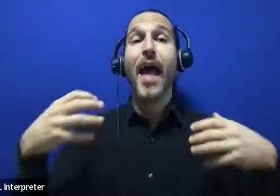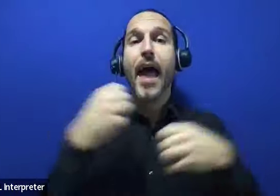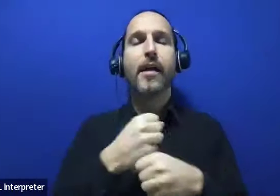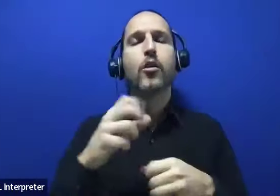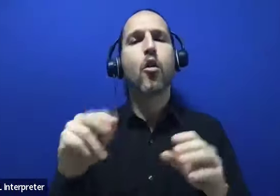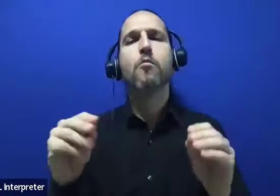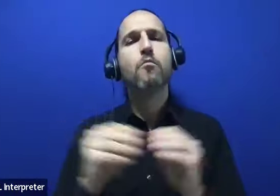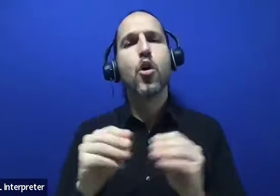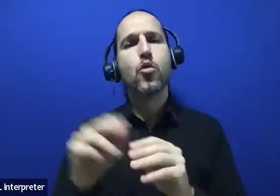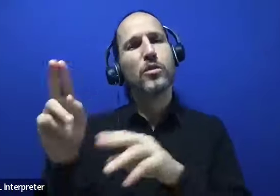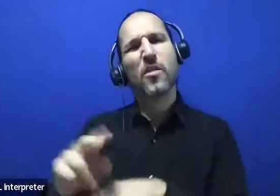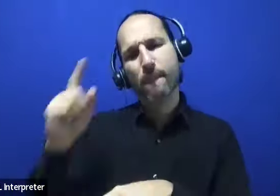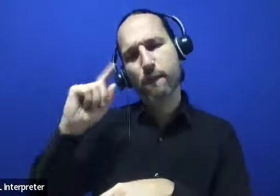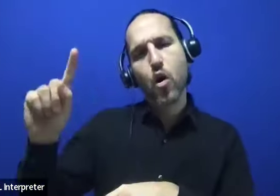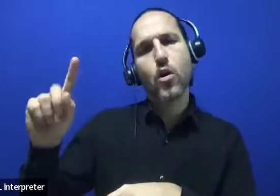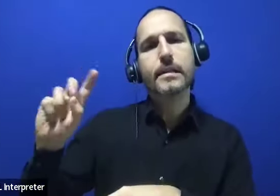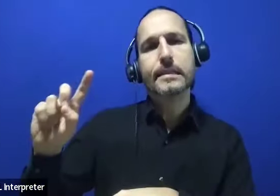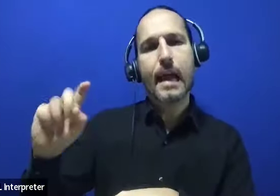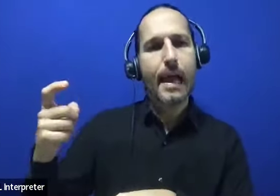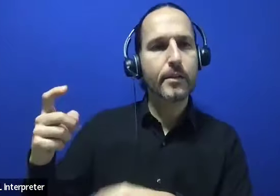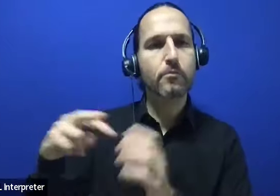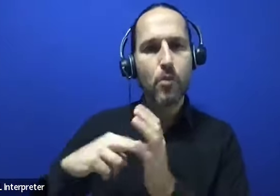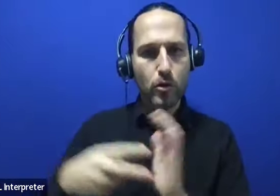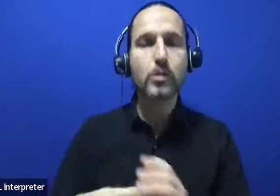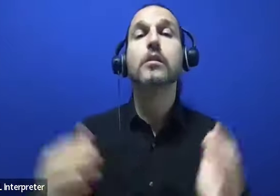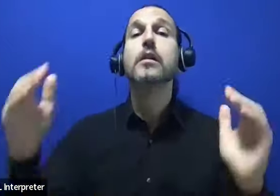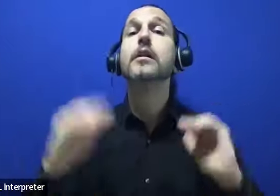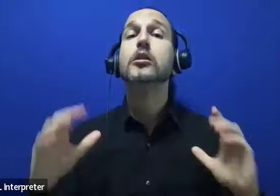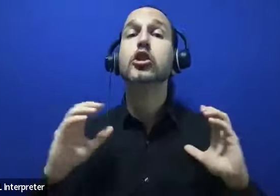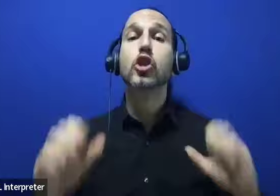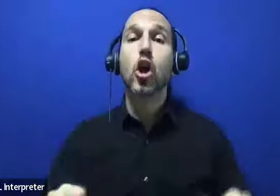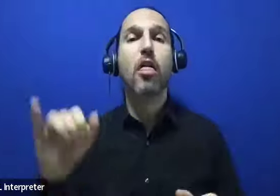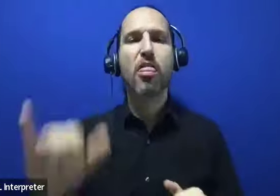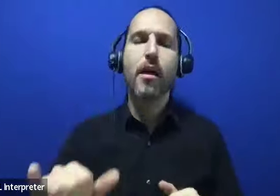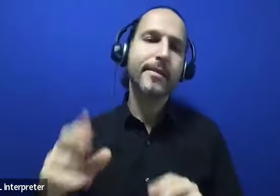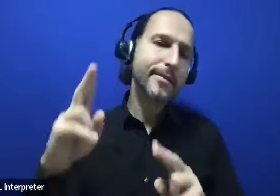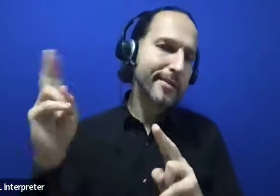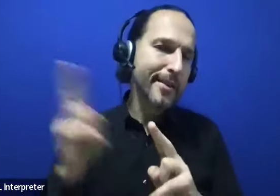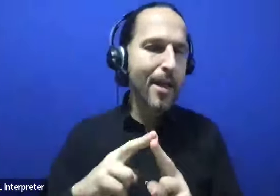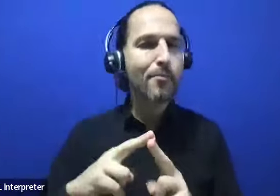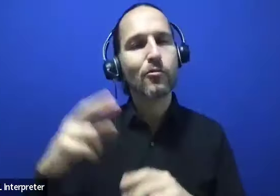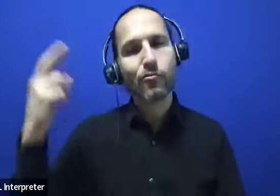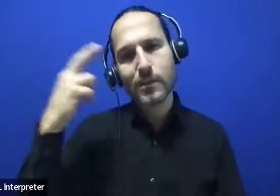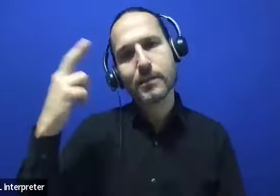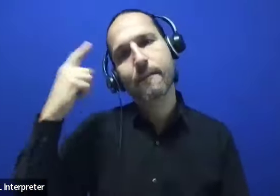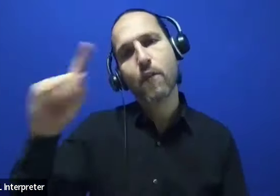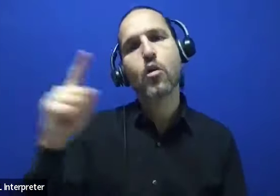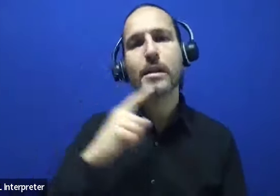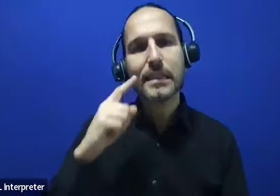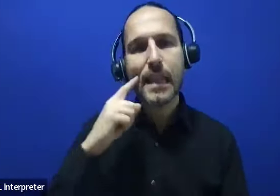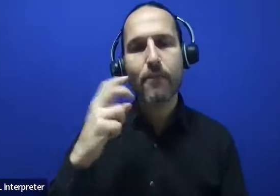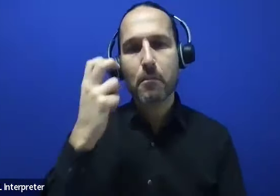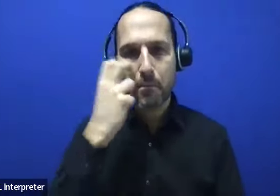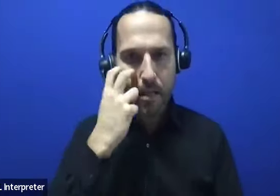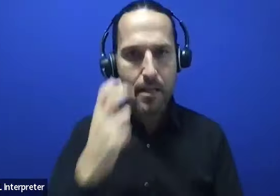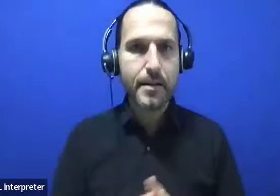diagnostic purposes, and I'll explain that a little bit later. And charge is the leading genetic cause for deaf blindness.